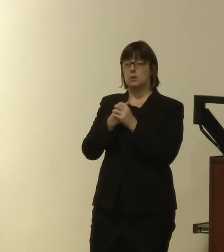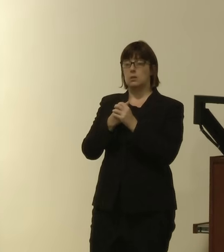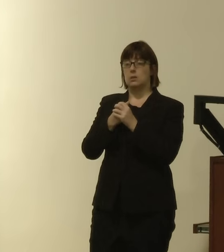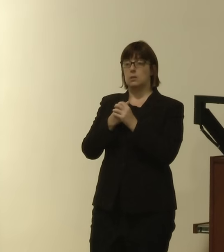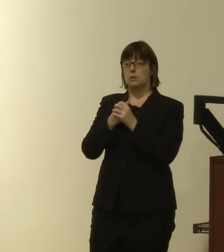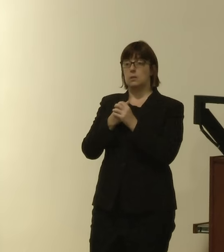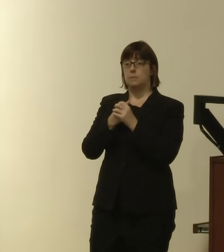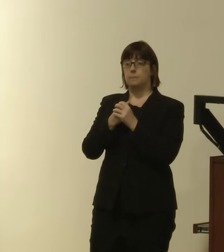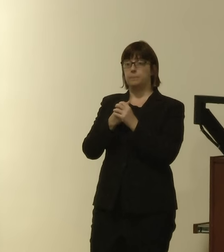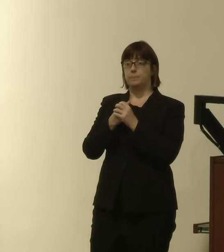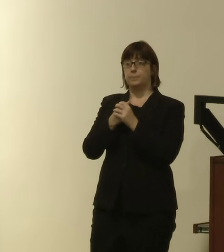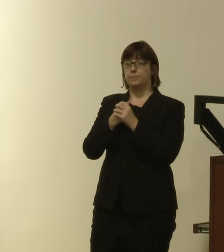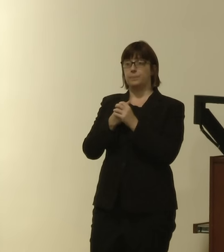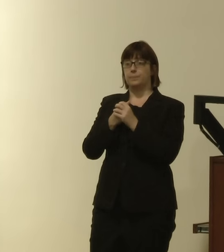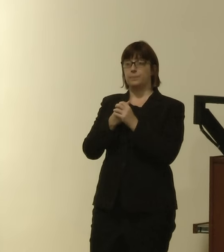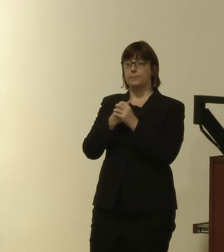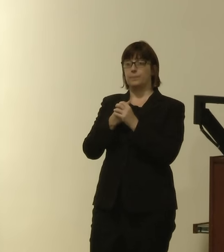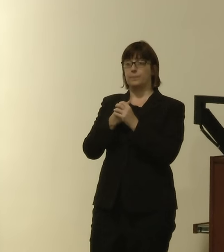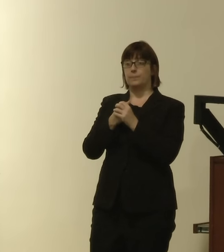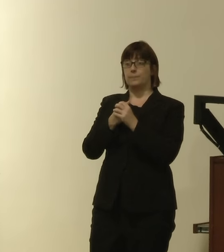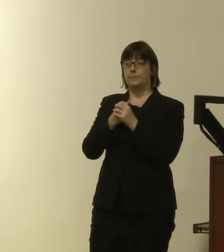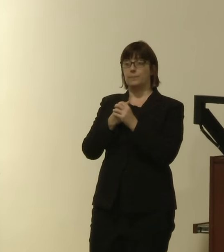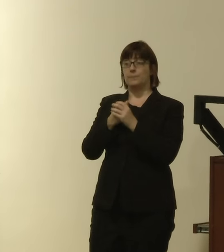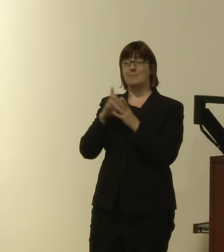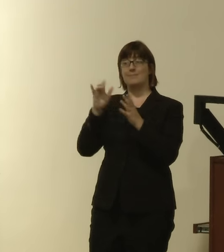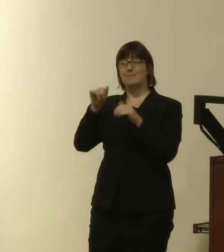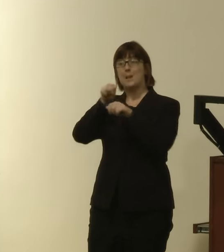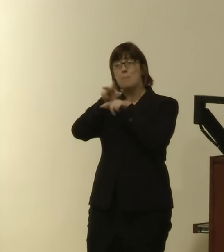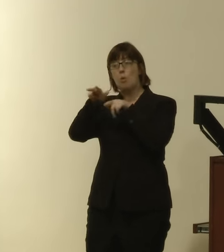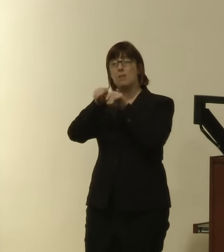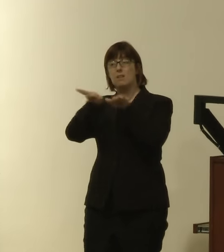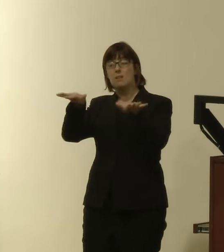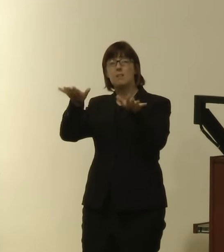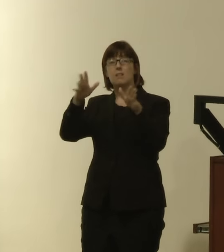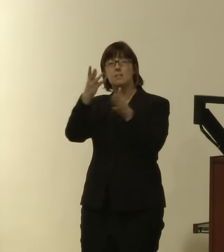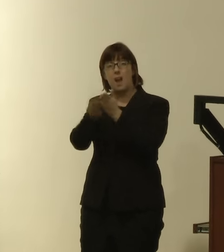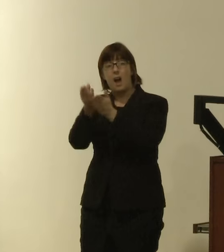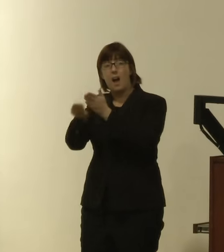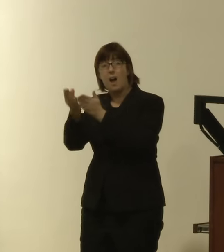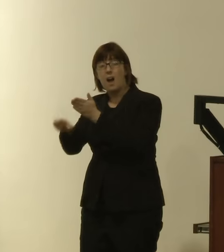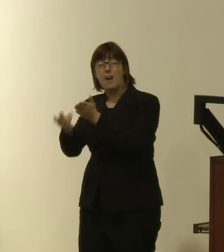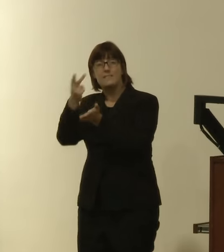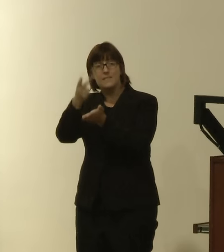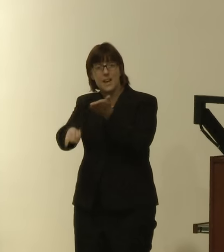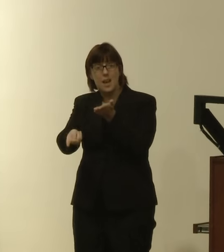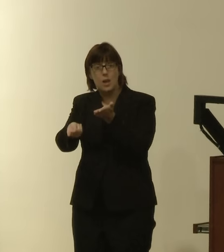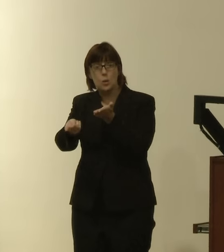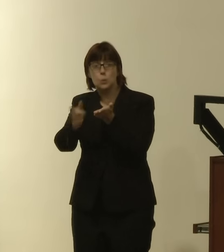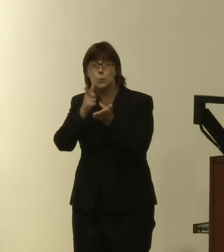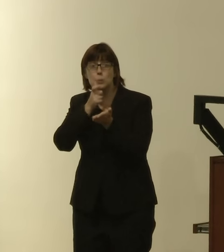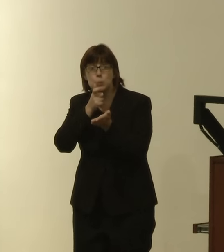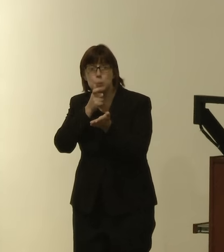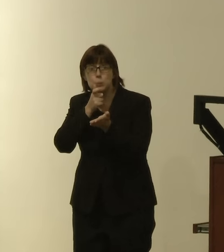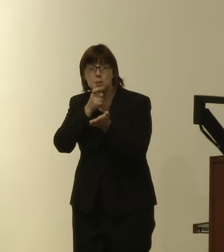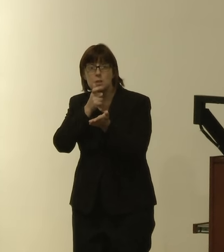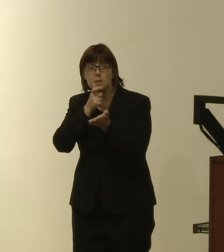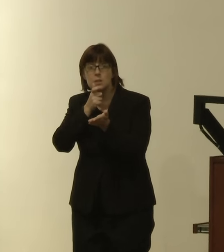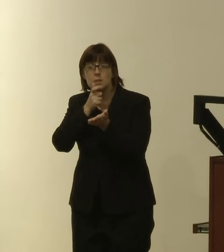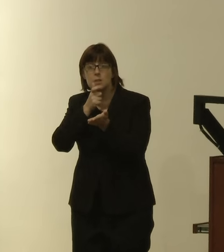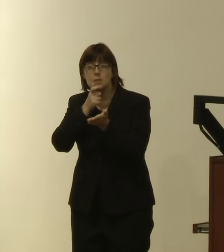failure was not largely the local failure, the endemic failure. That was